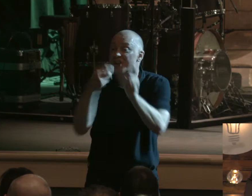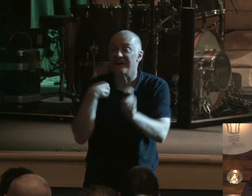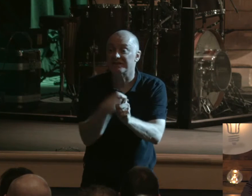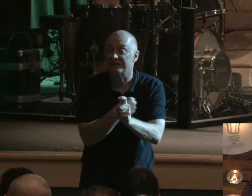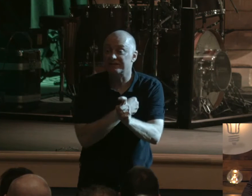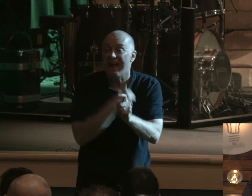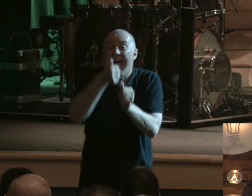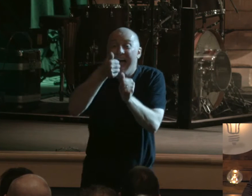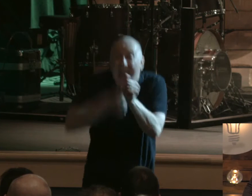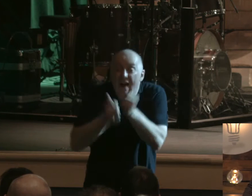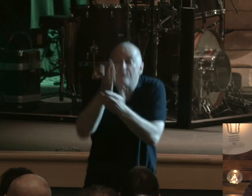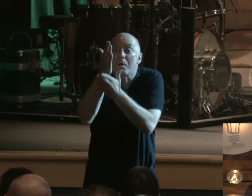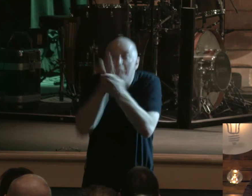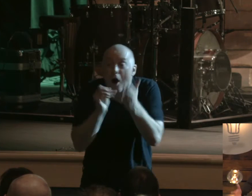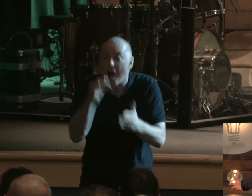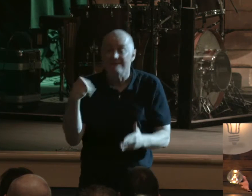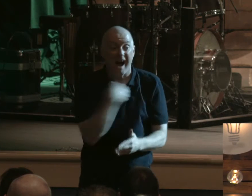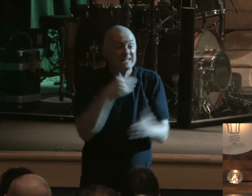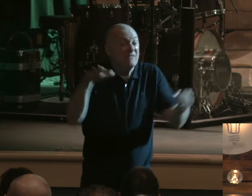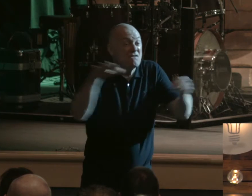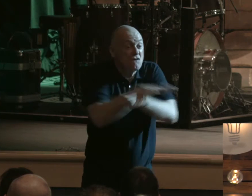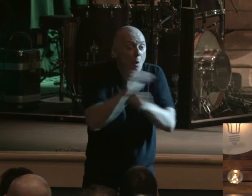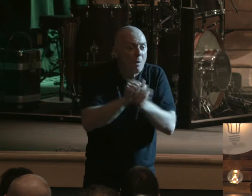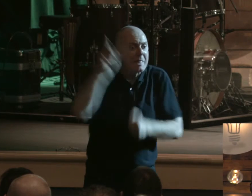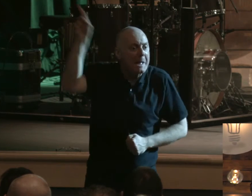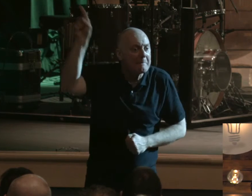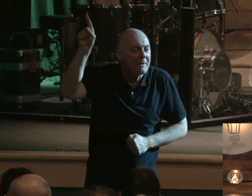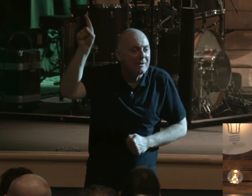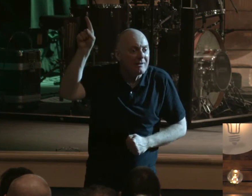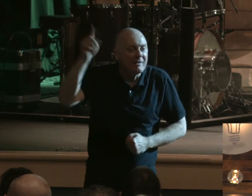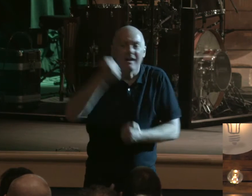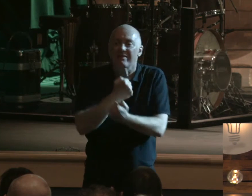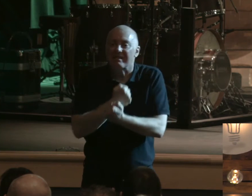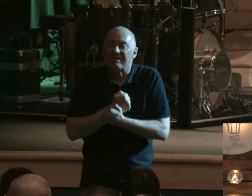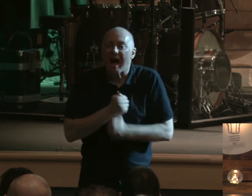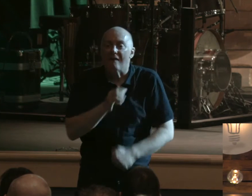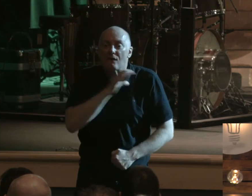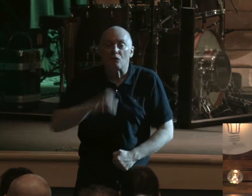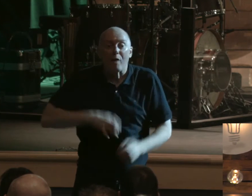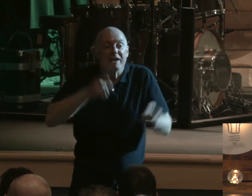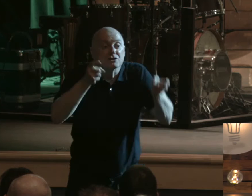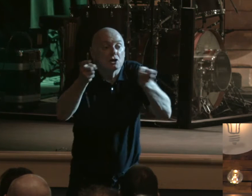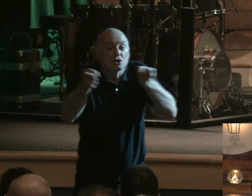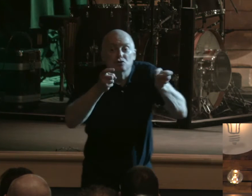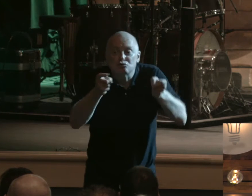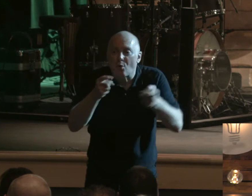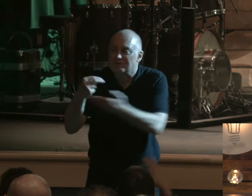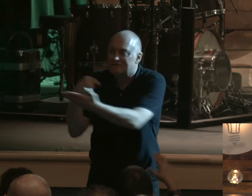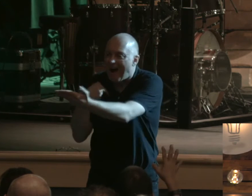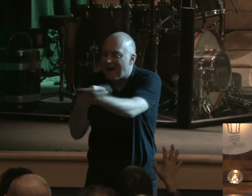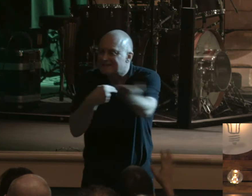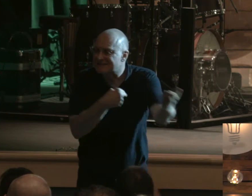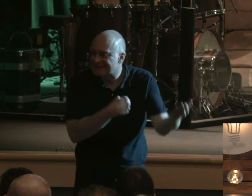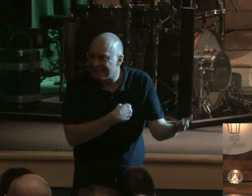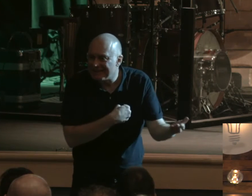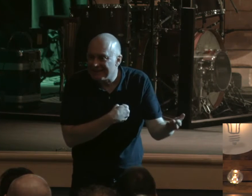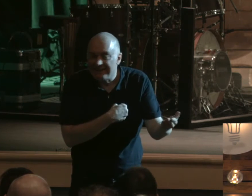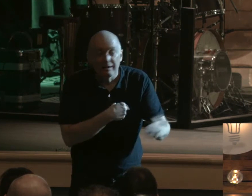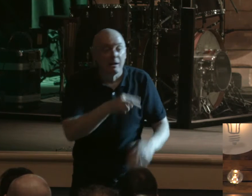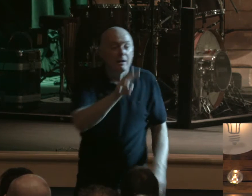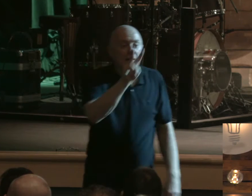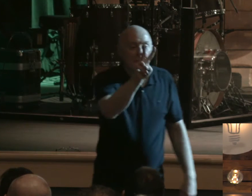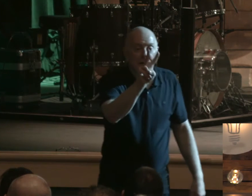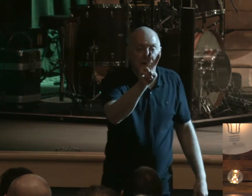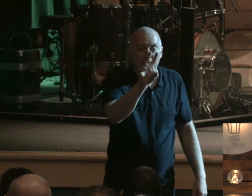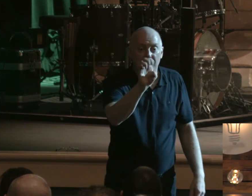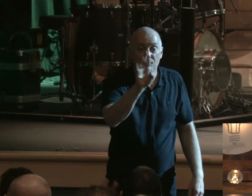fills every part, again, of us. No wonder Paul then says, the love of Christ controls us. Now, the verb